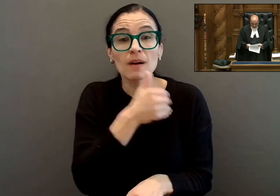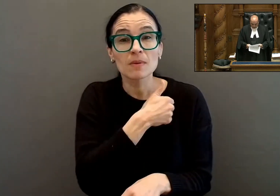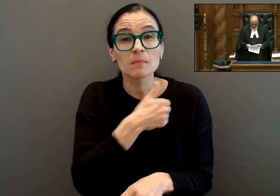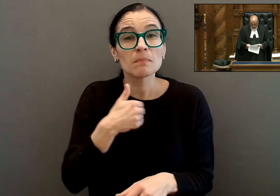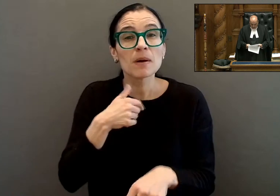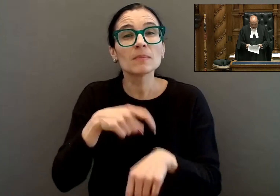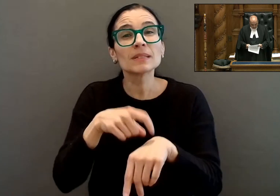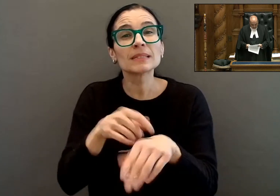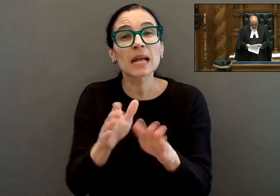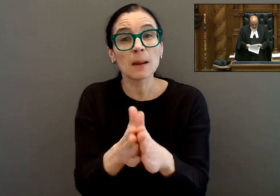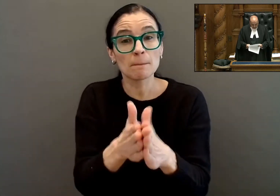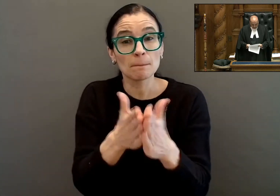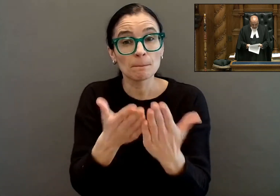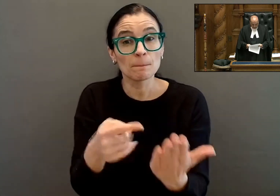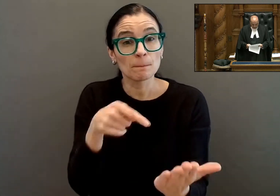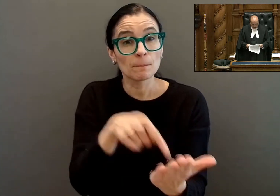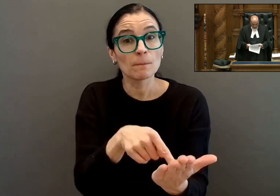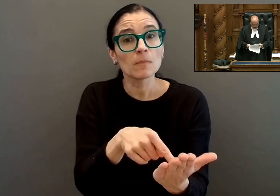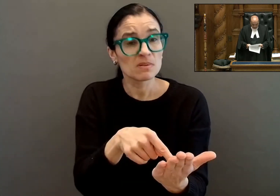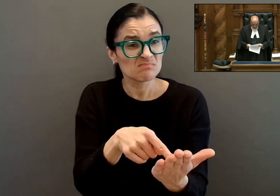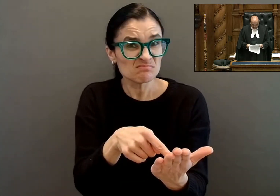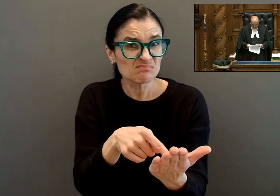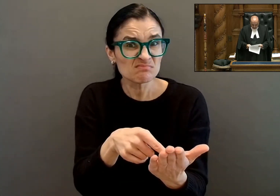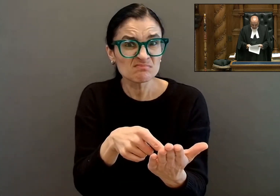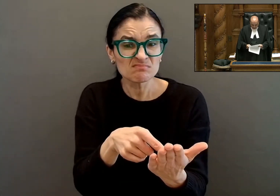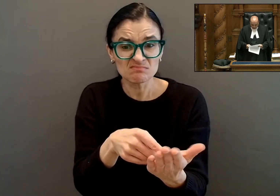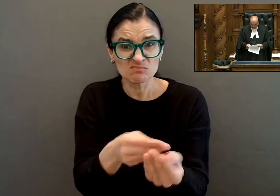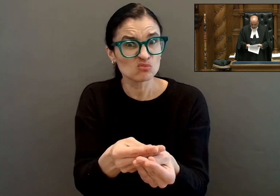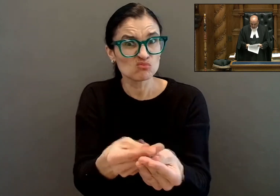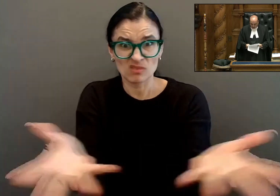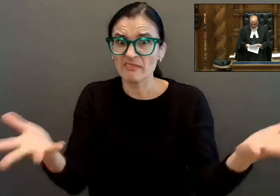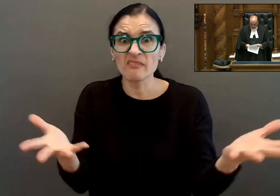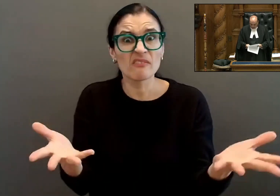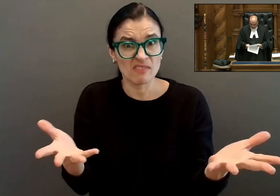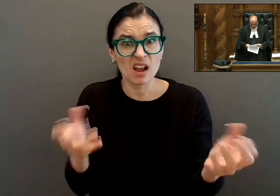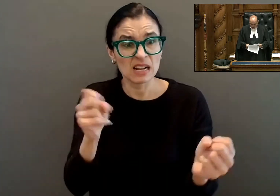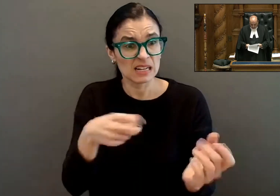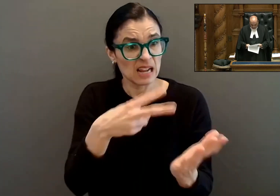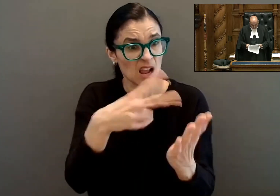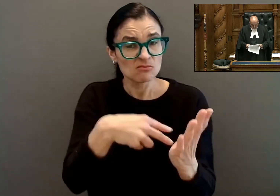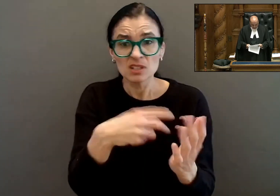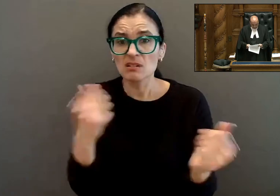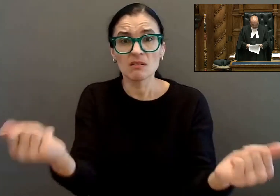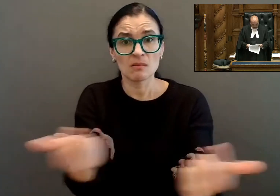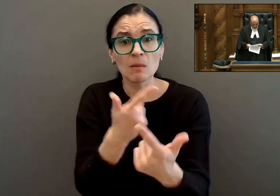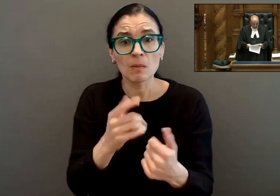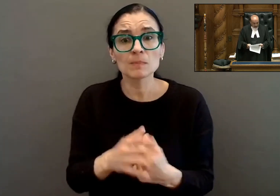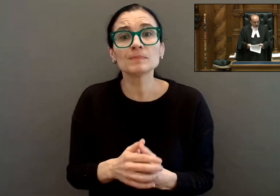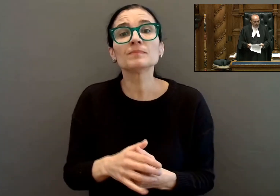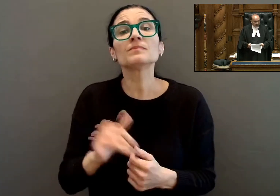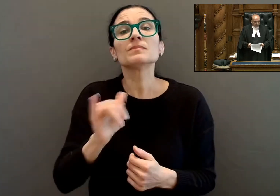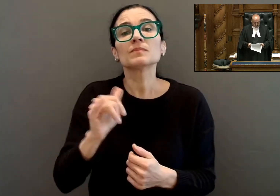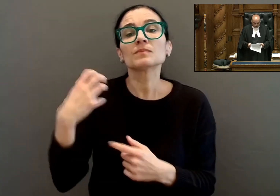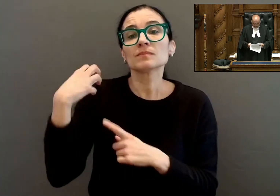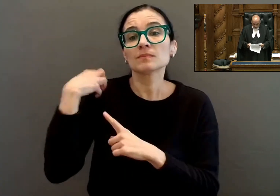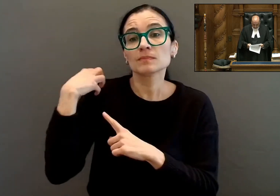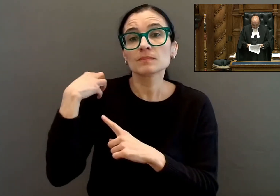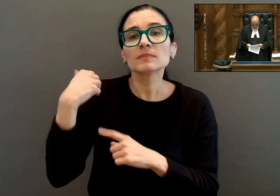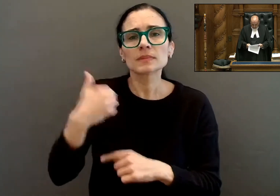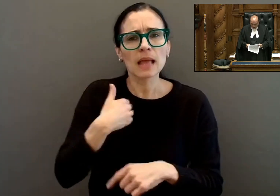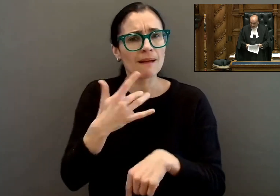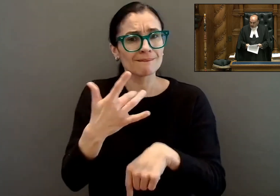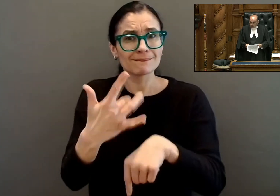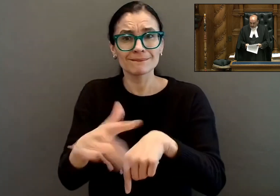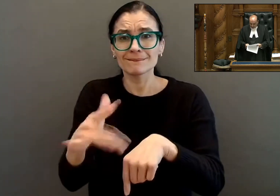members, and procedural support and advice is available from the Chair, the table officers, and the Office of the